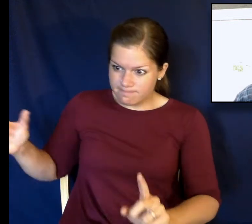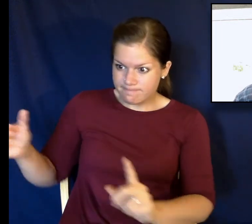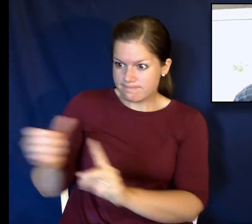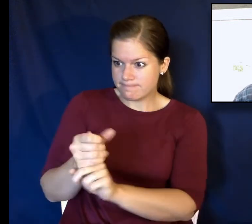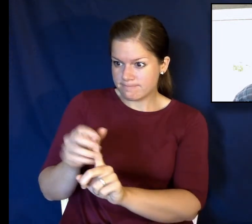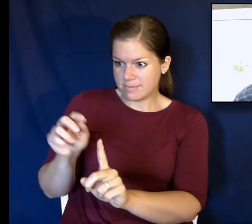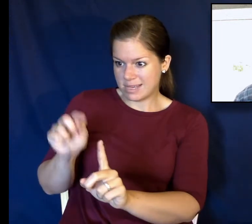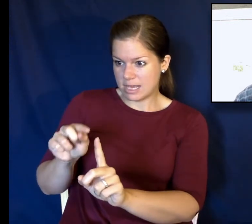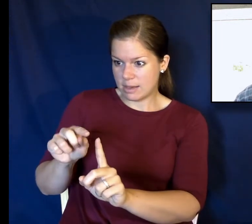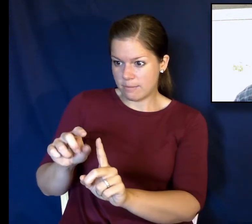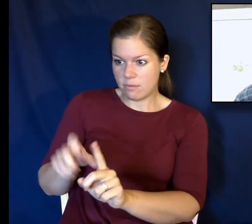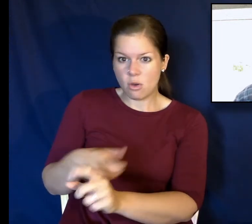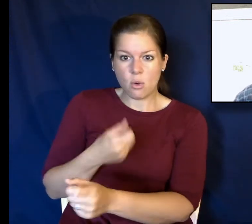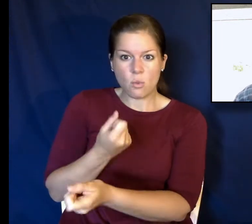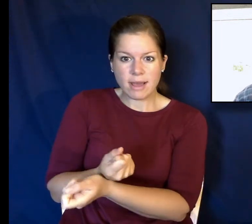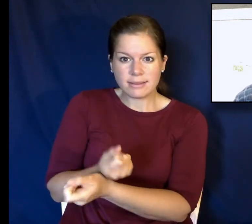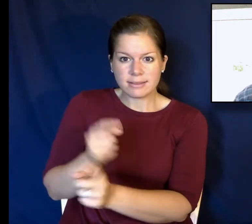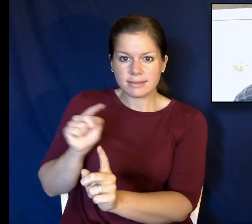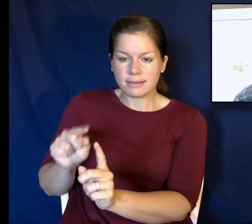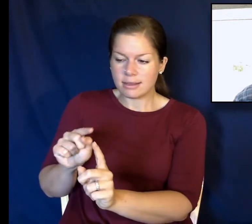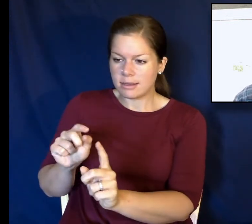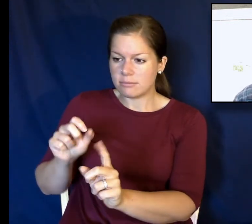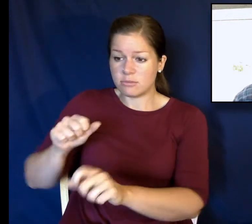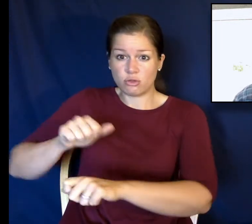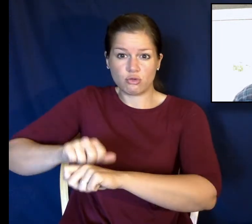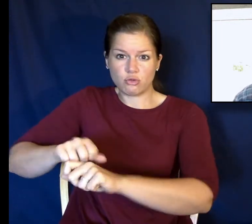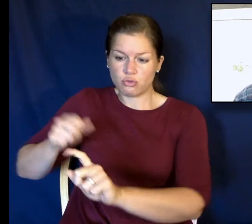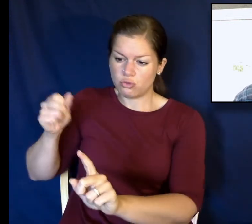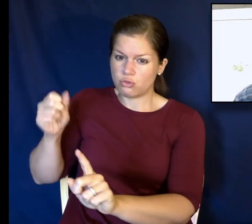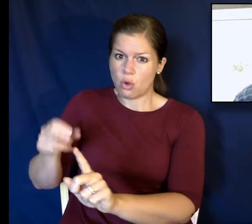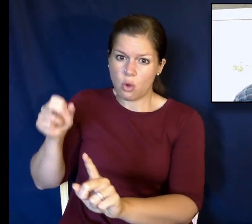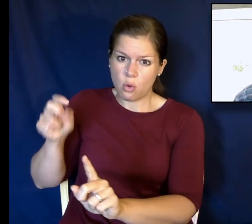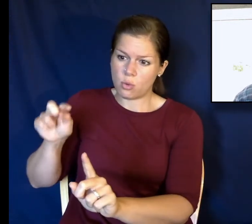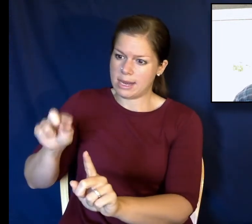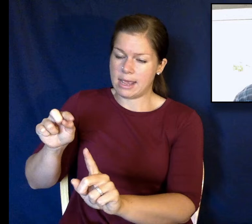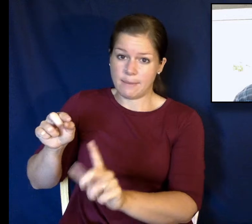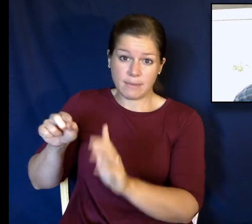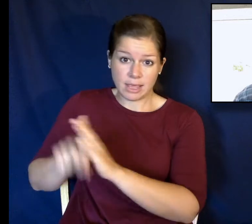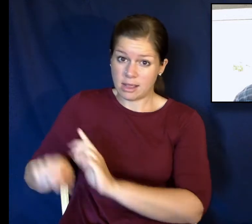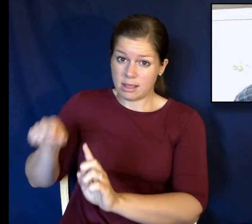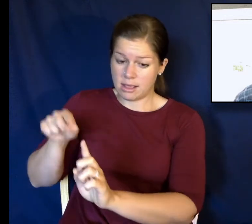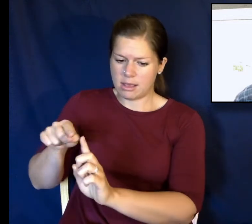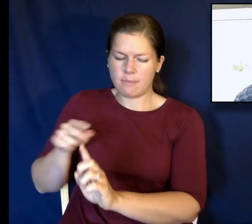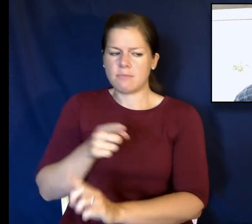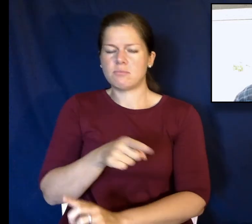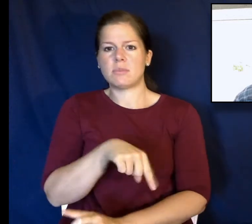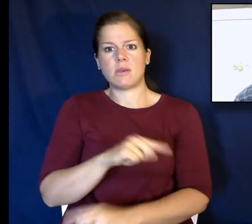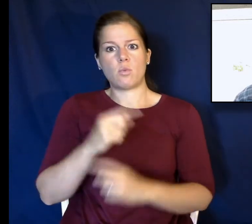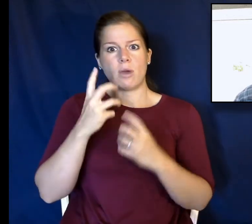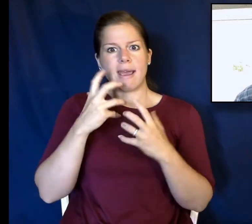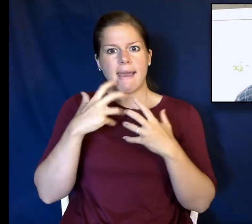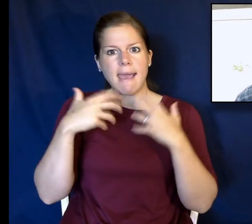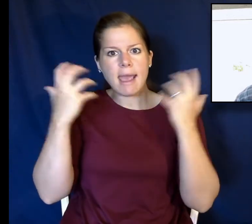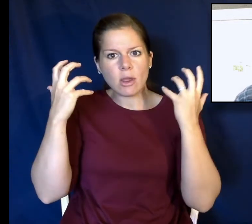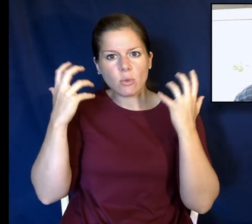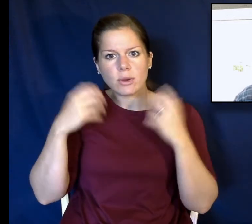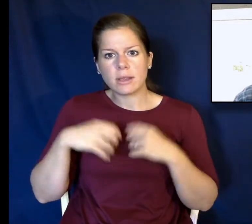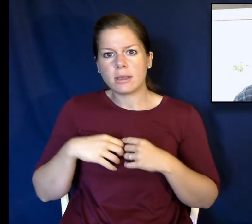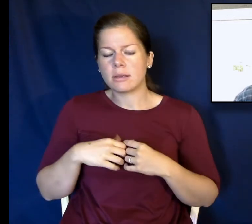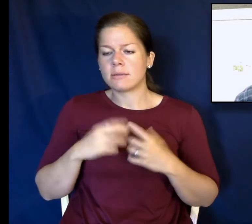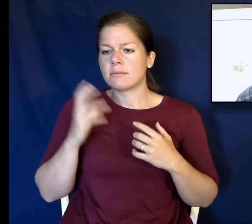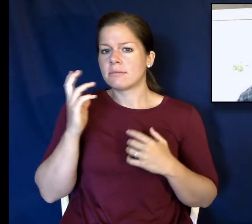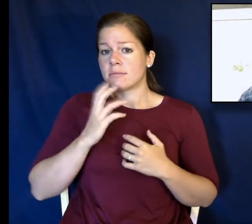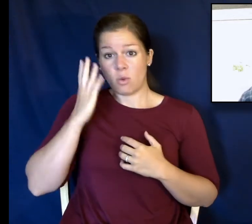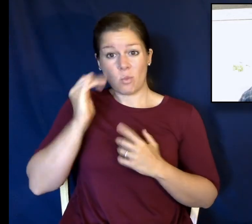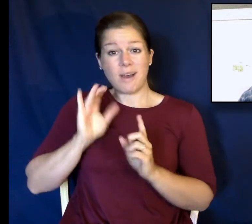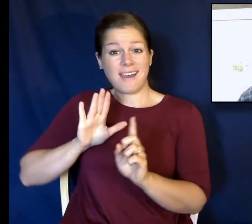harm, to arrest him, to stone him. They were that angry and that challenged by the